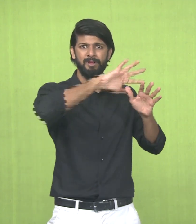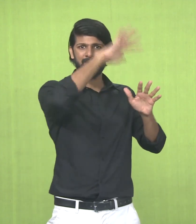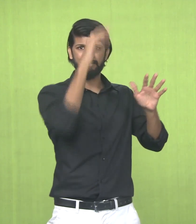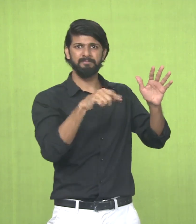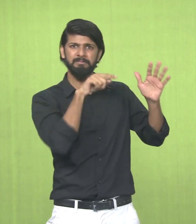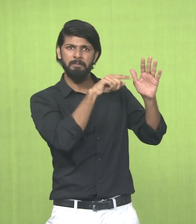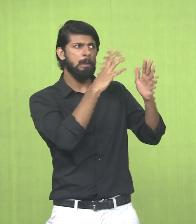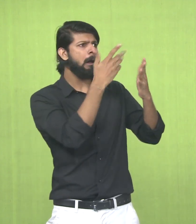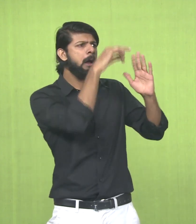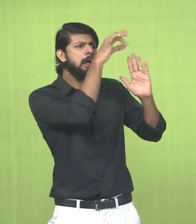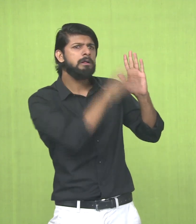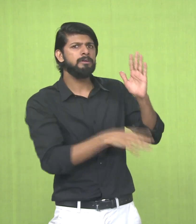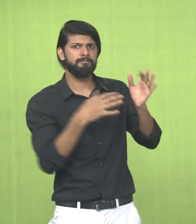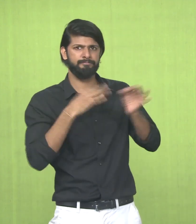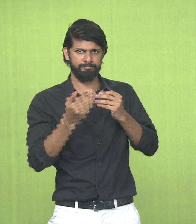Some information about the Bagh caves.